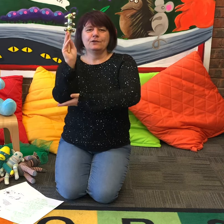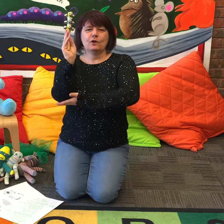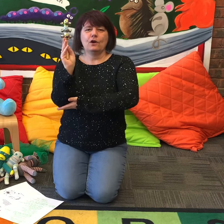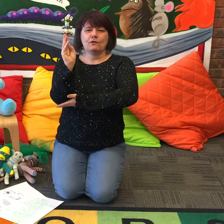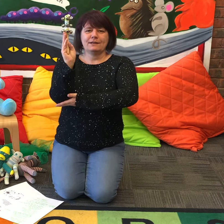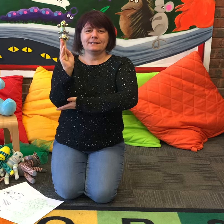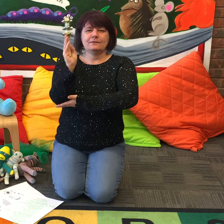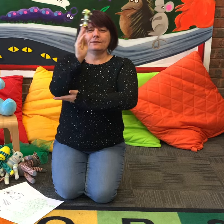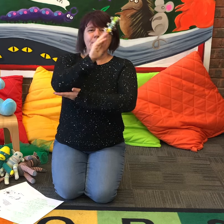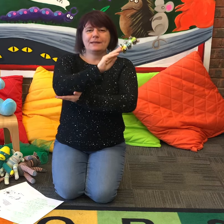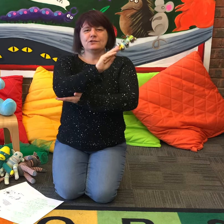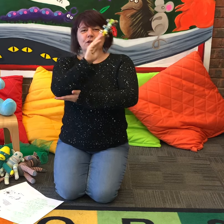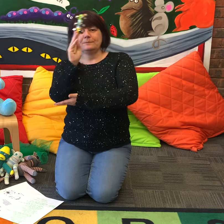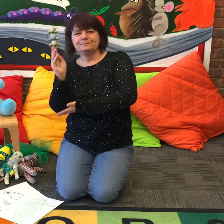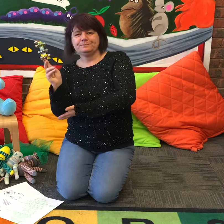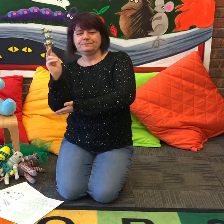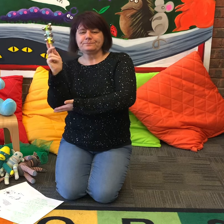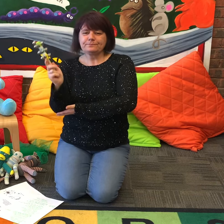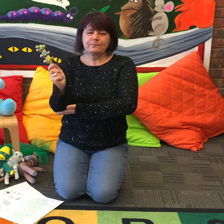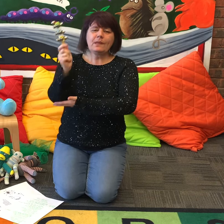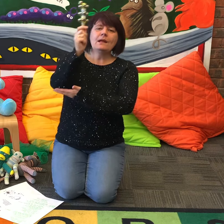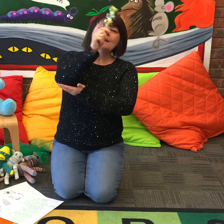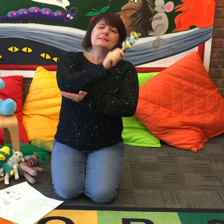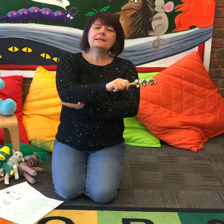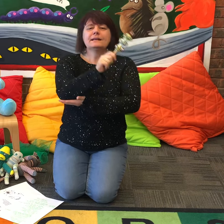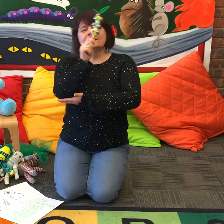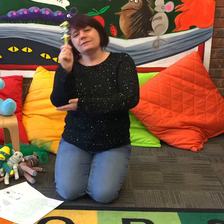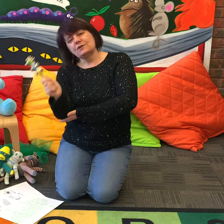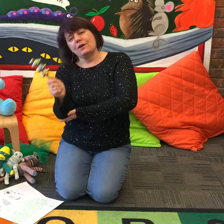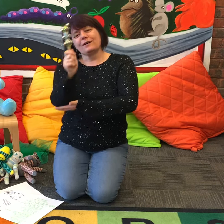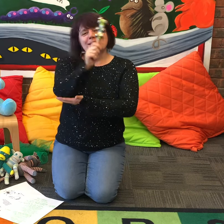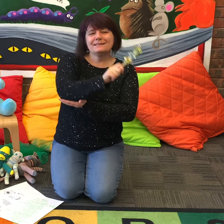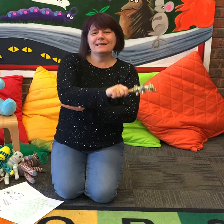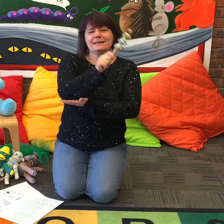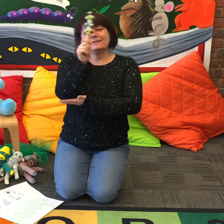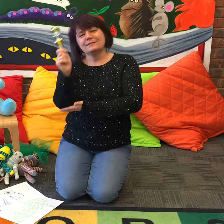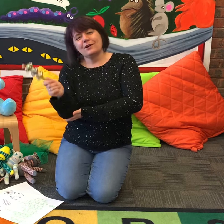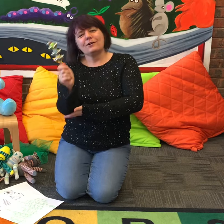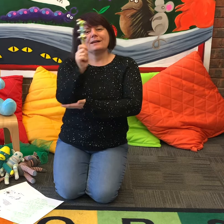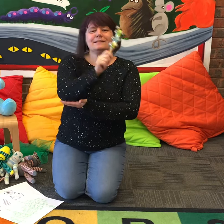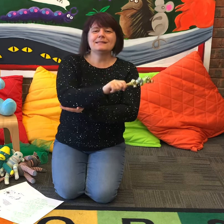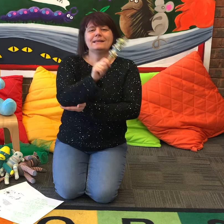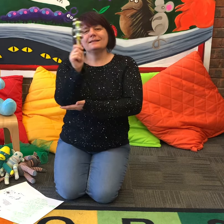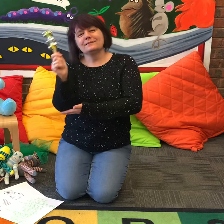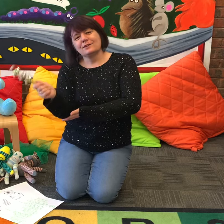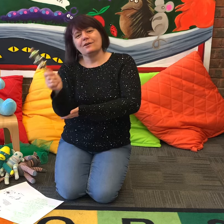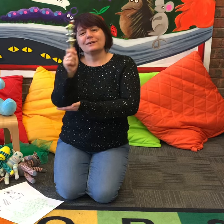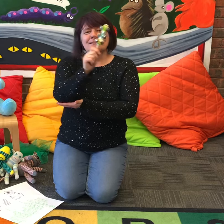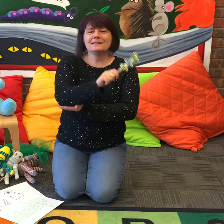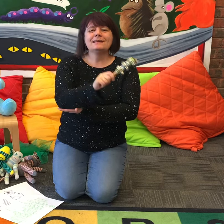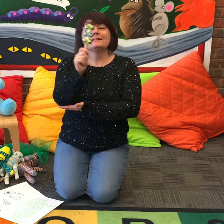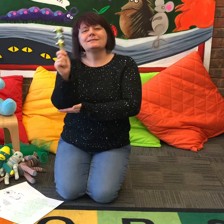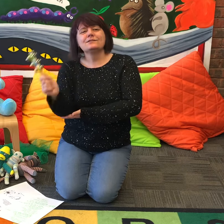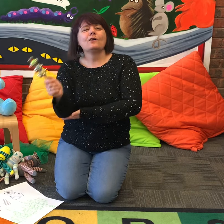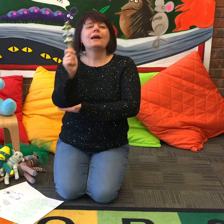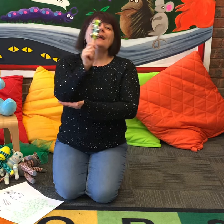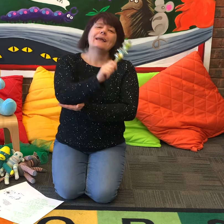clock ready, look, your pendulum. Tick tock, tick tock, tick tock, tick tock.